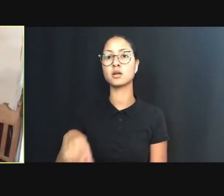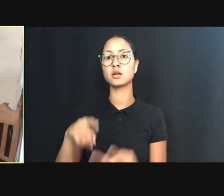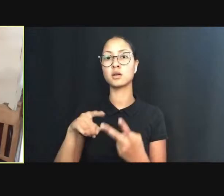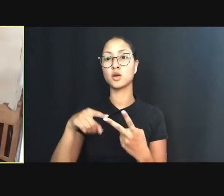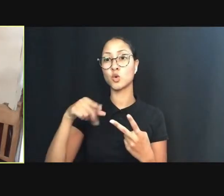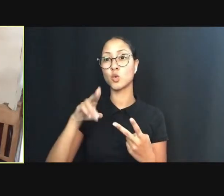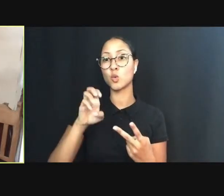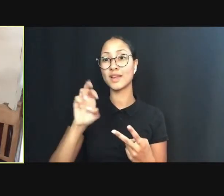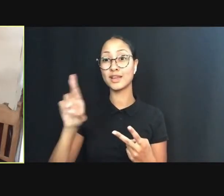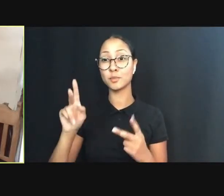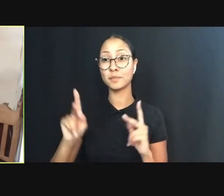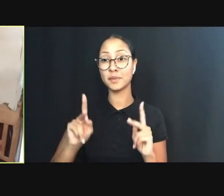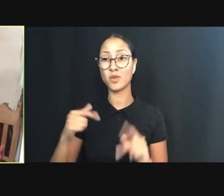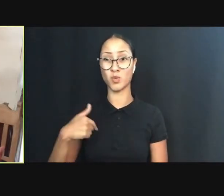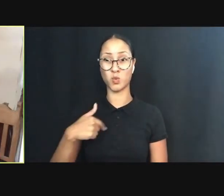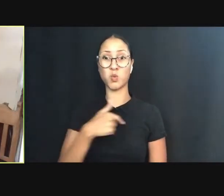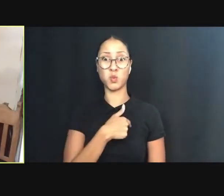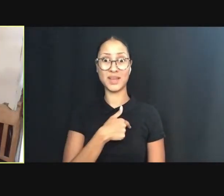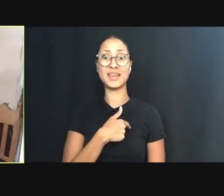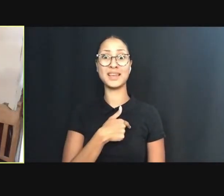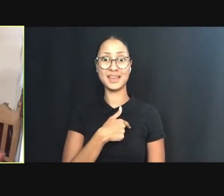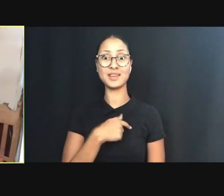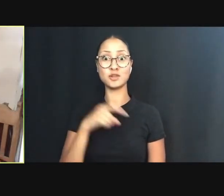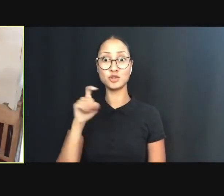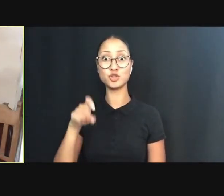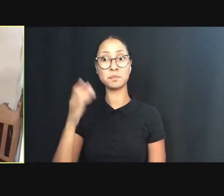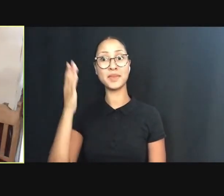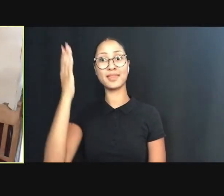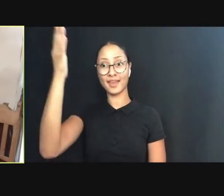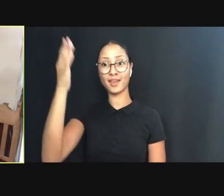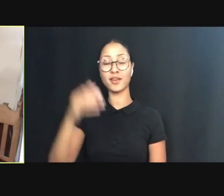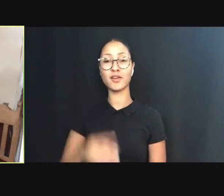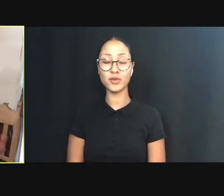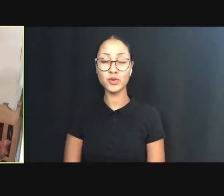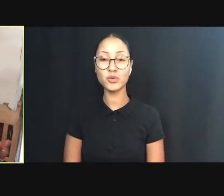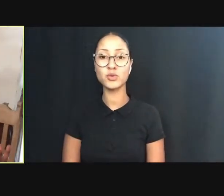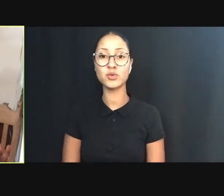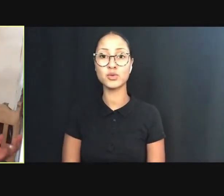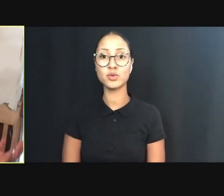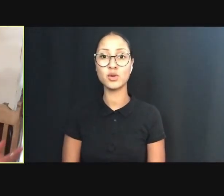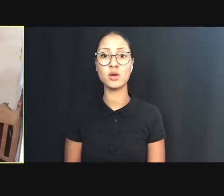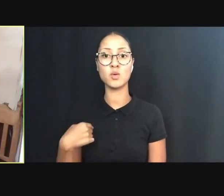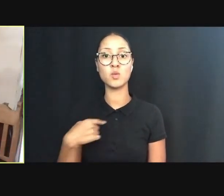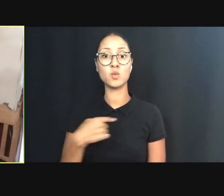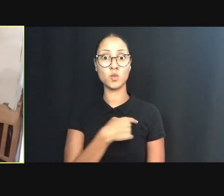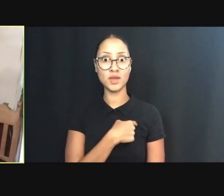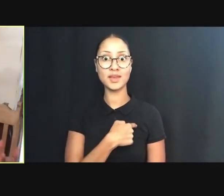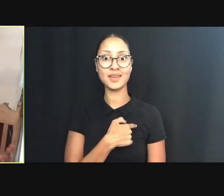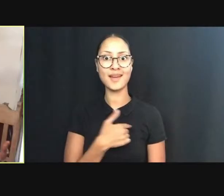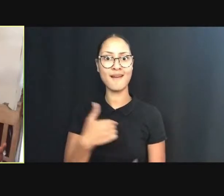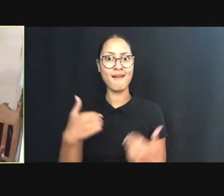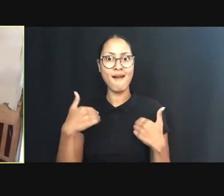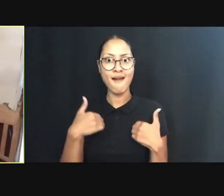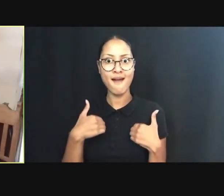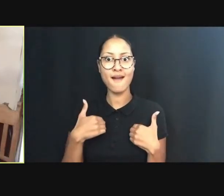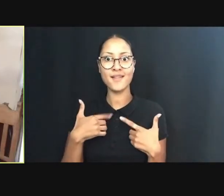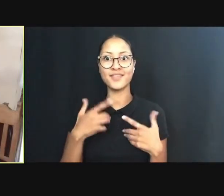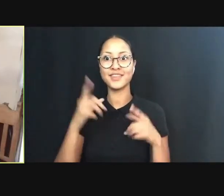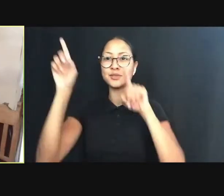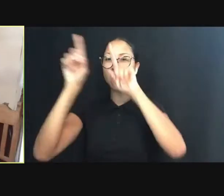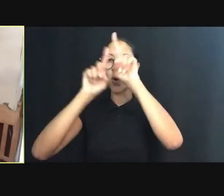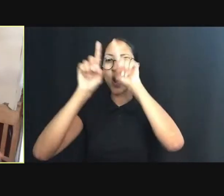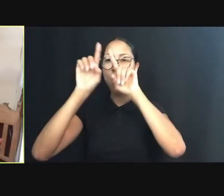there, right? We are the folks who are carrying the gifts of the cosmos in our bodies, like